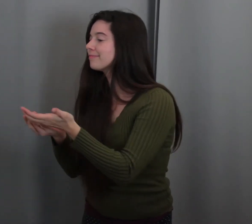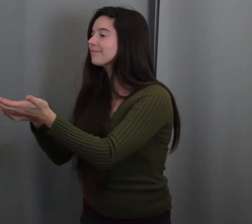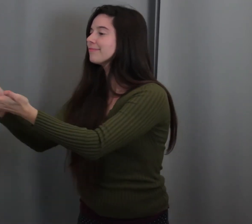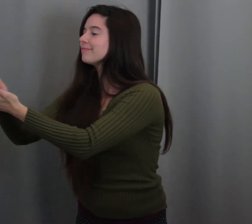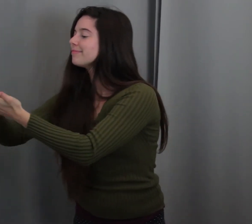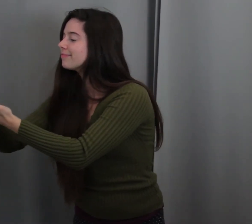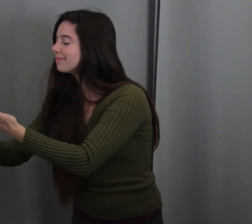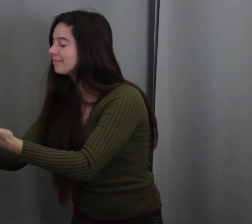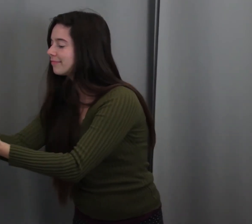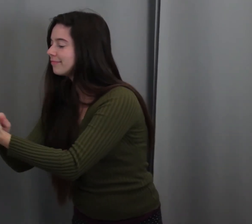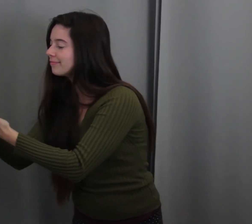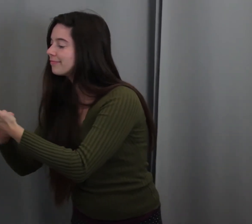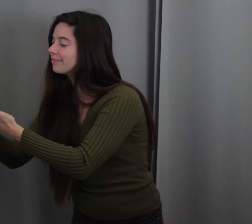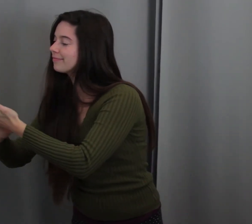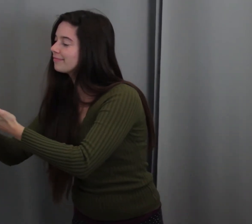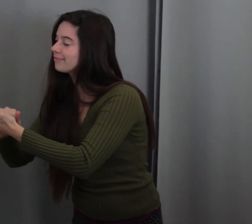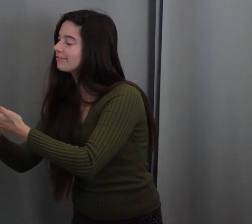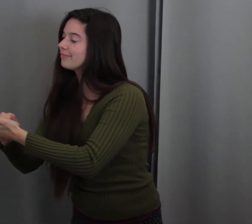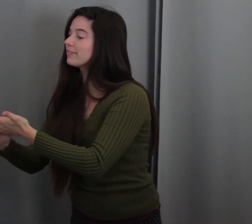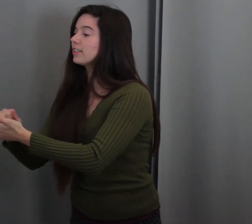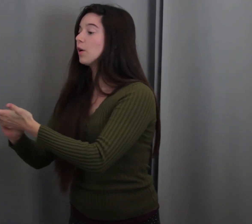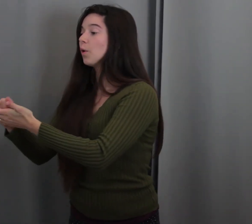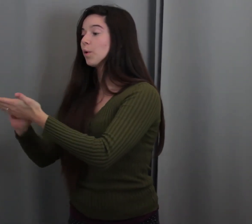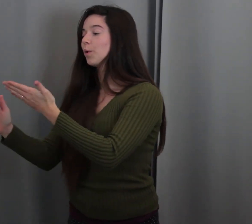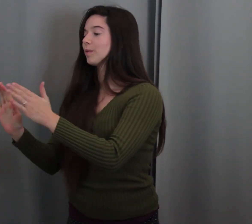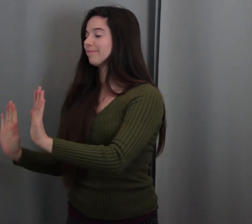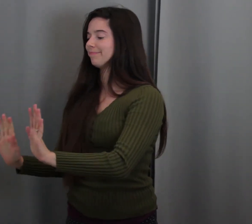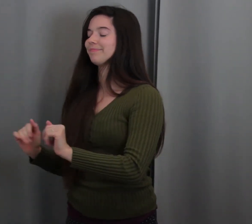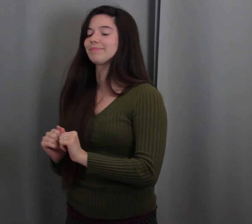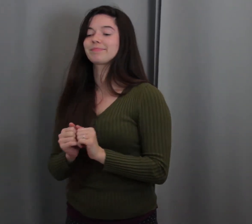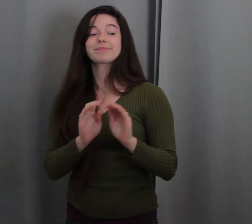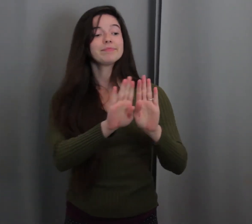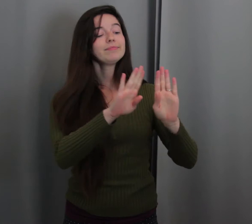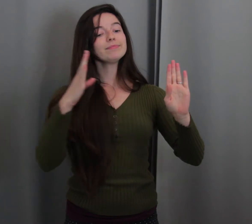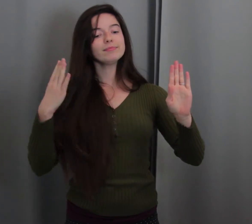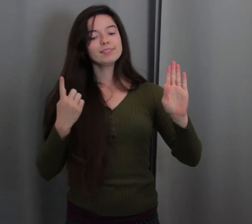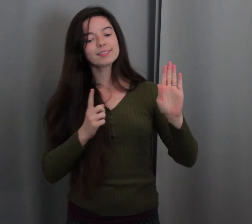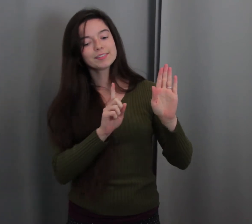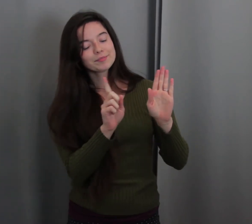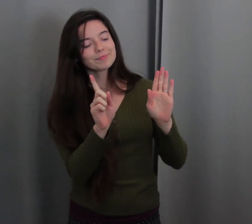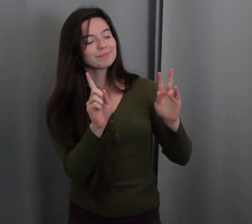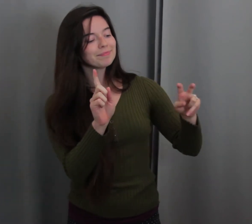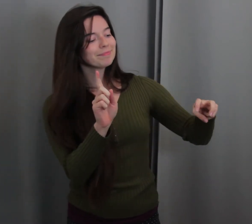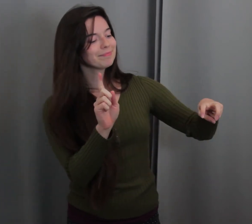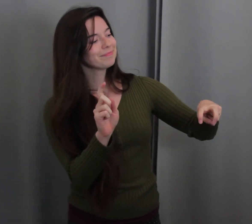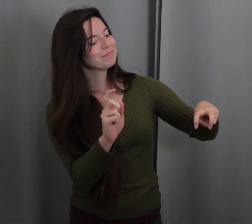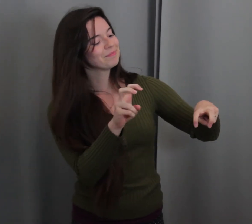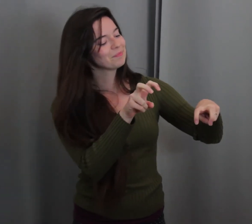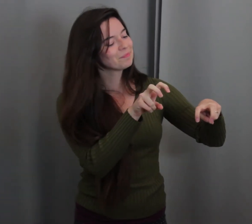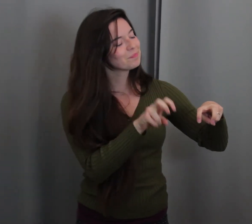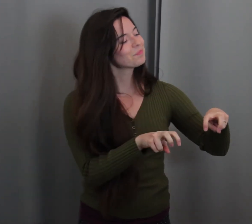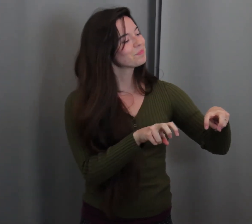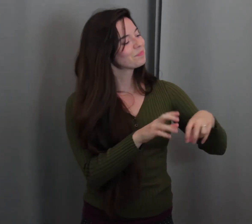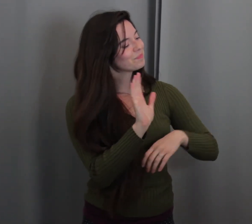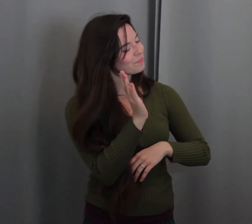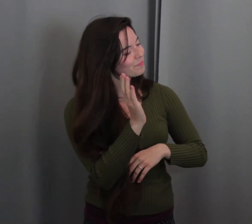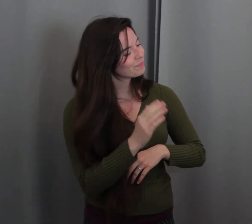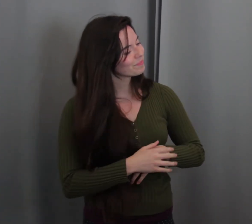crowded into that tiny body. He told me he fished for a living